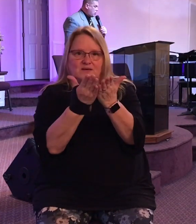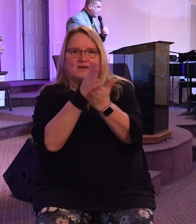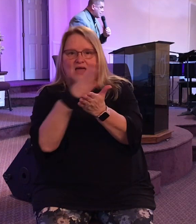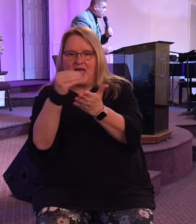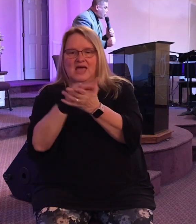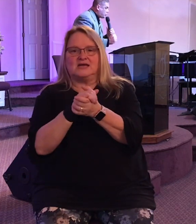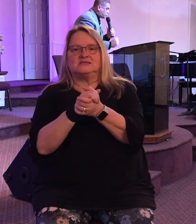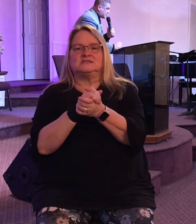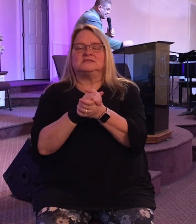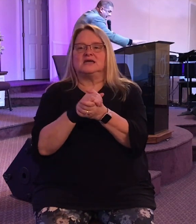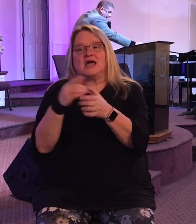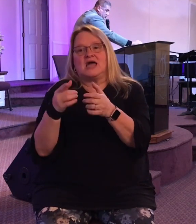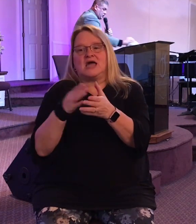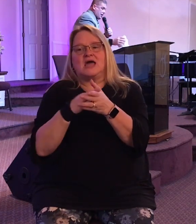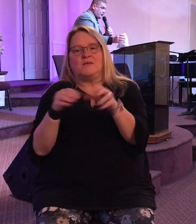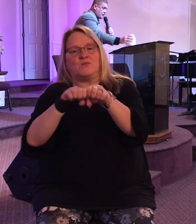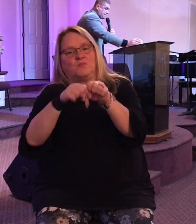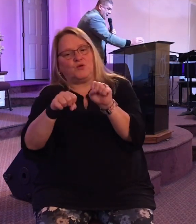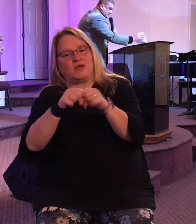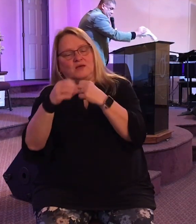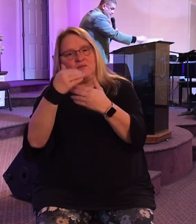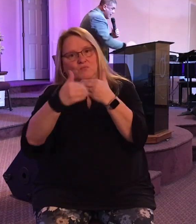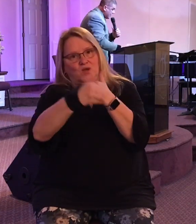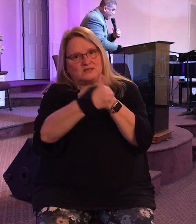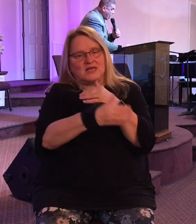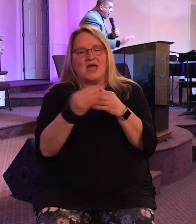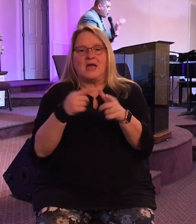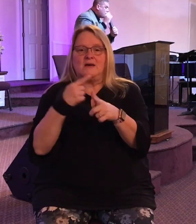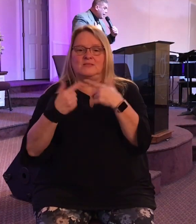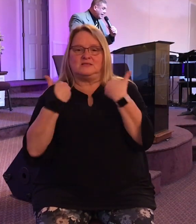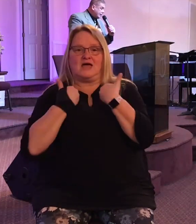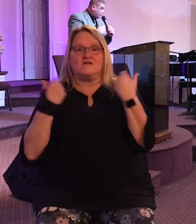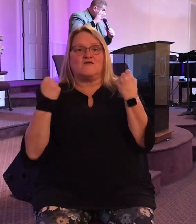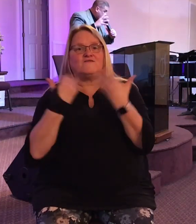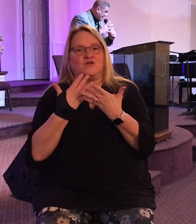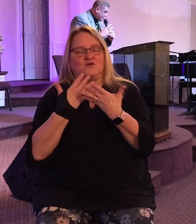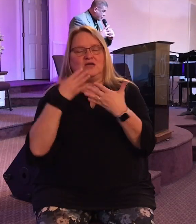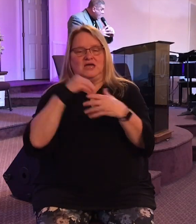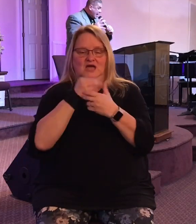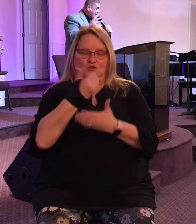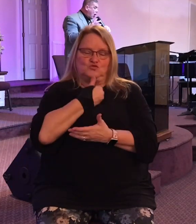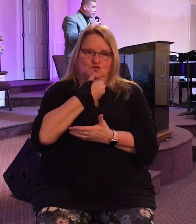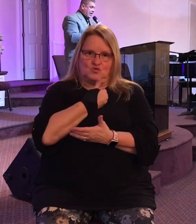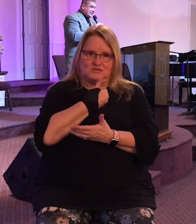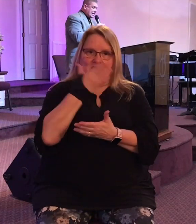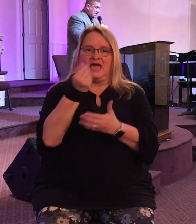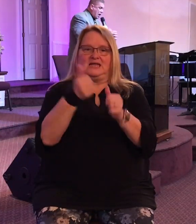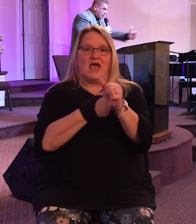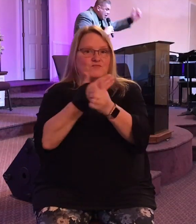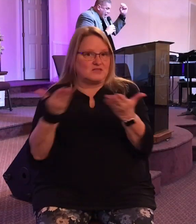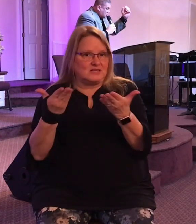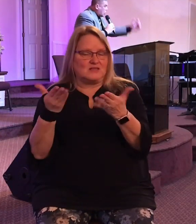every soul, and many wonders and signs were done through the apostles. Now all who believed were together and had all things